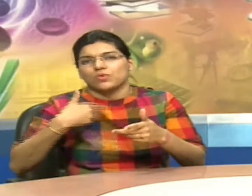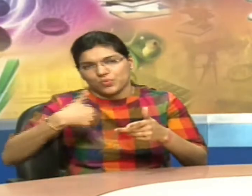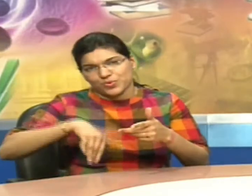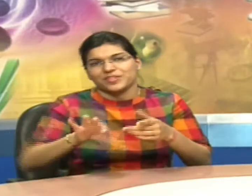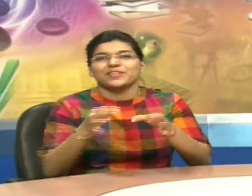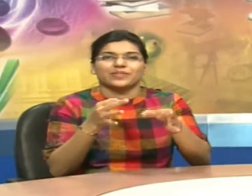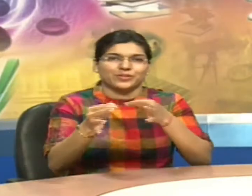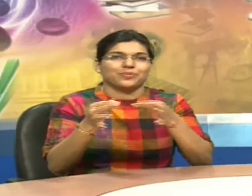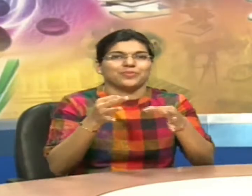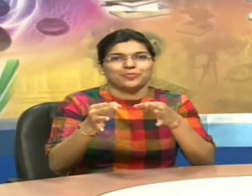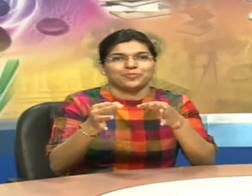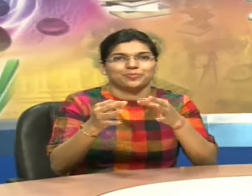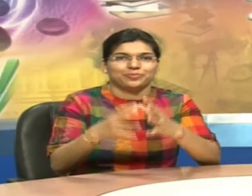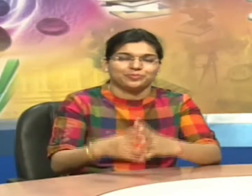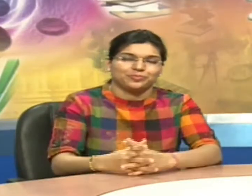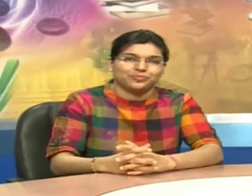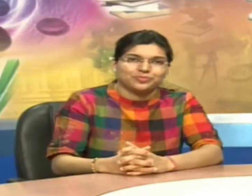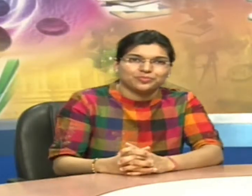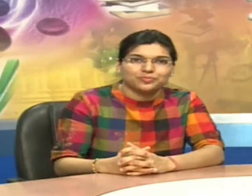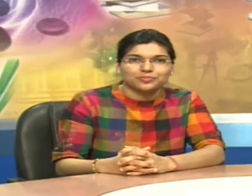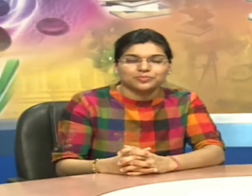What is the meaning of it? I'll explain it.